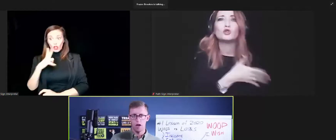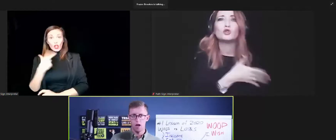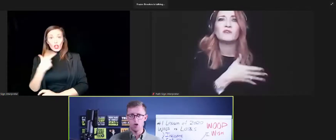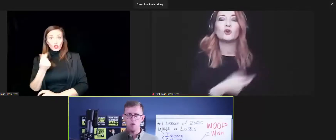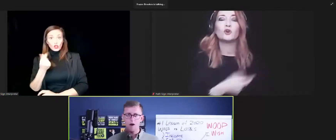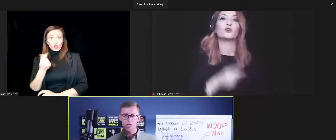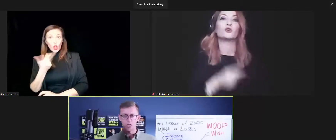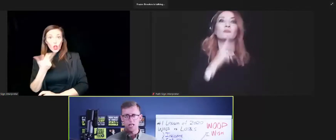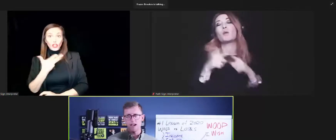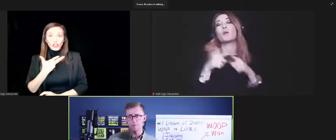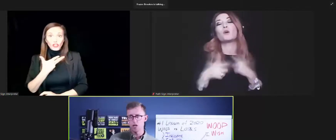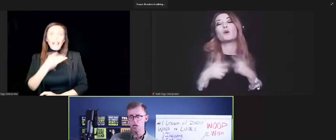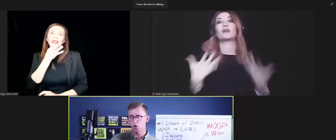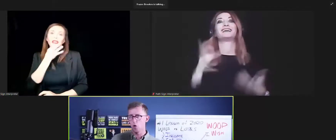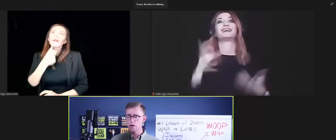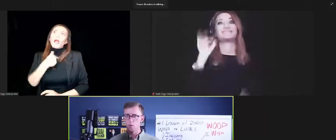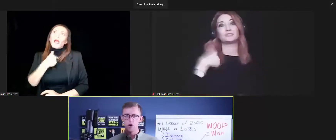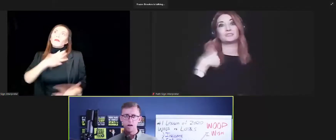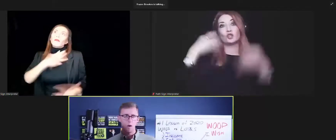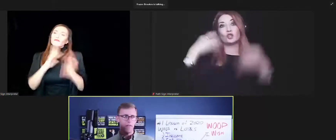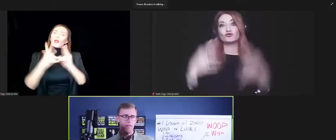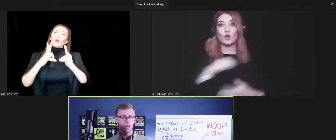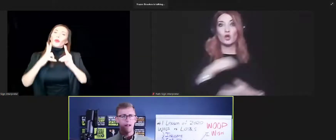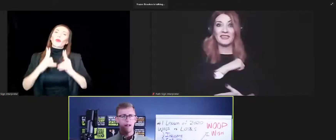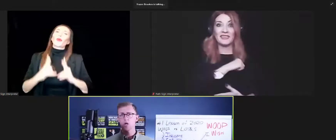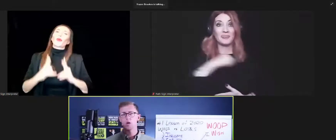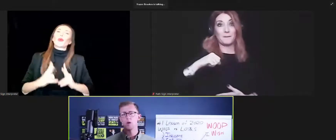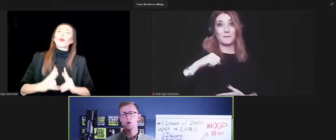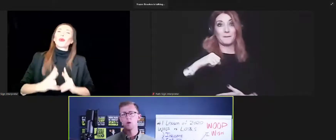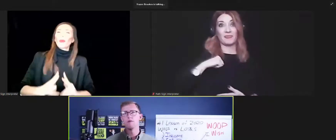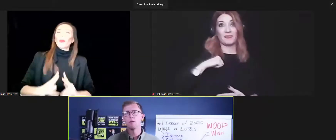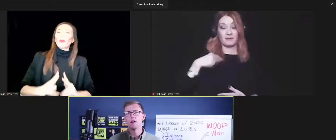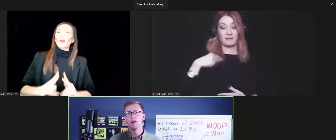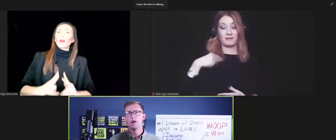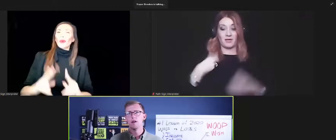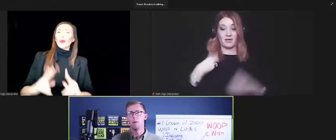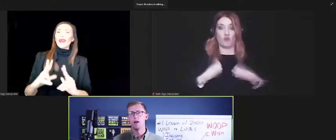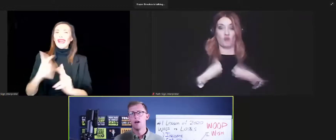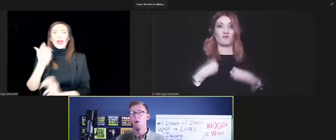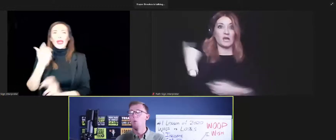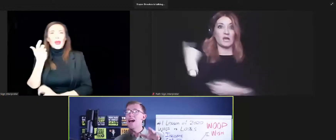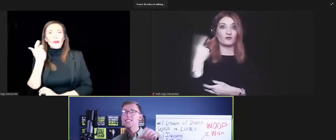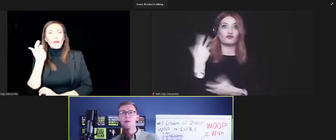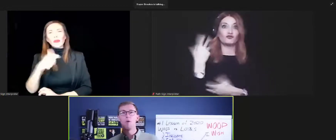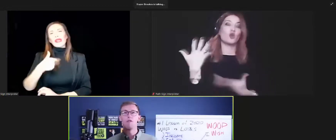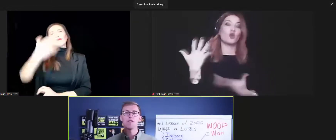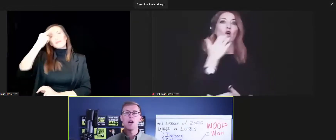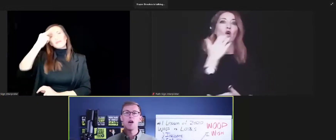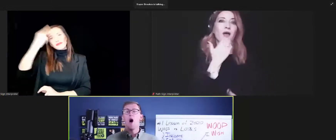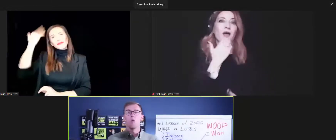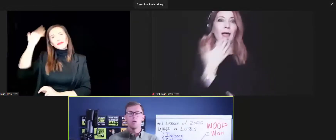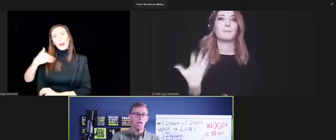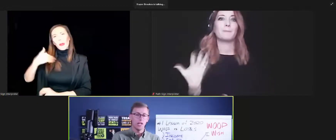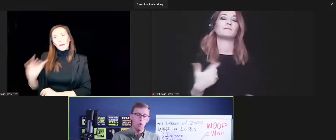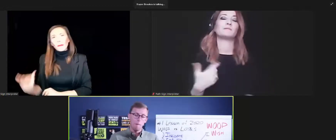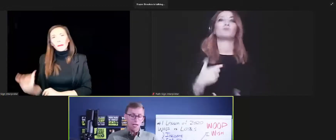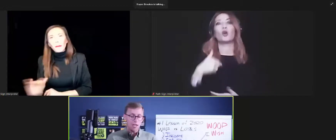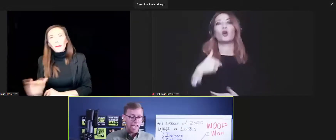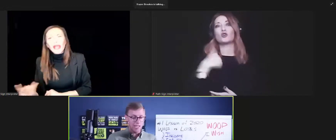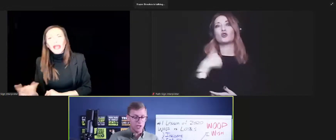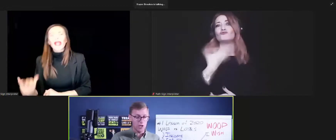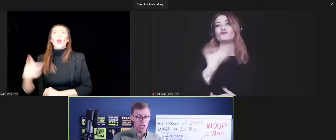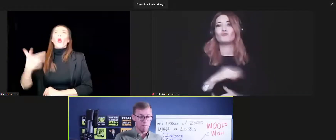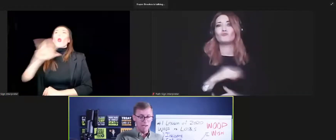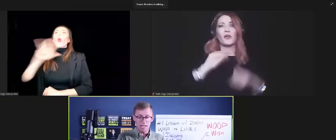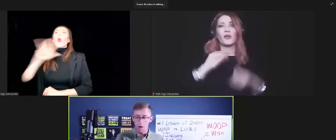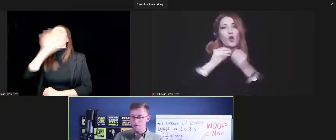lot of stress in his life because he was always worried about where the next penny was going to come from. And why is that important for you? Oh, it's because I don't want my kids to